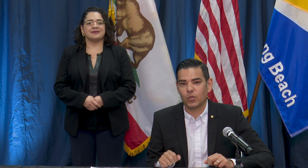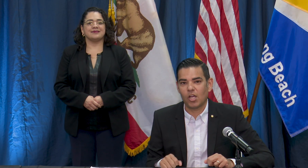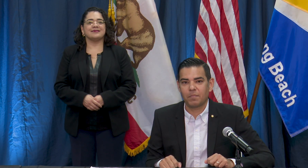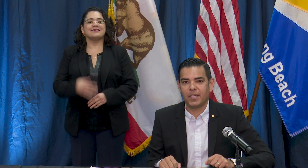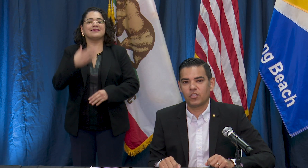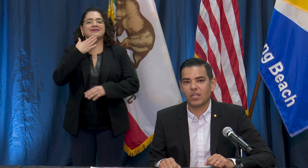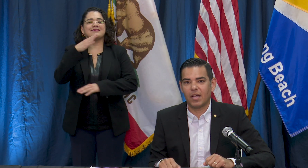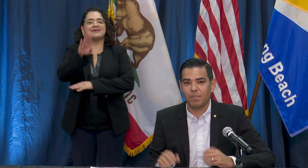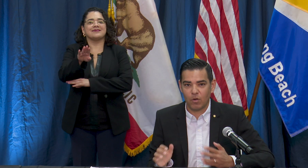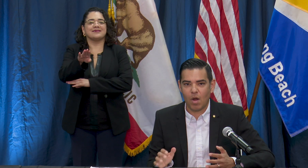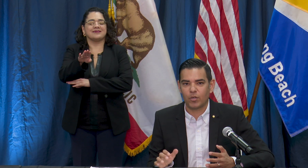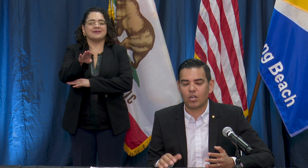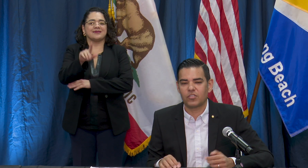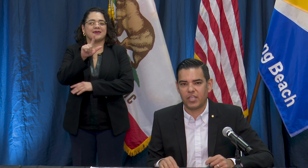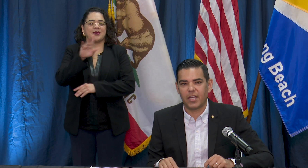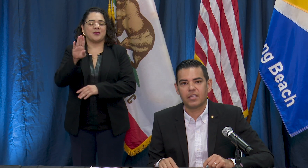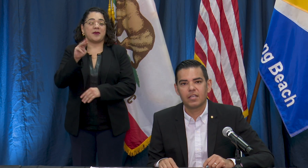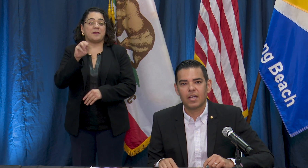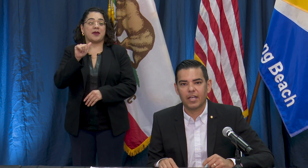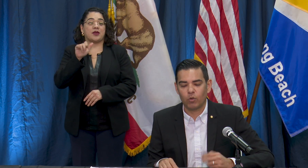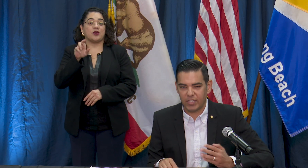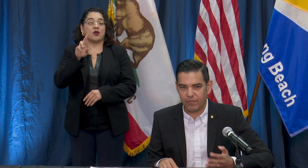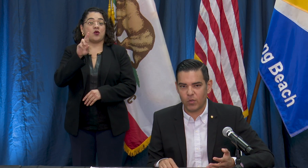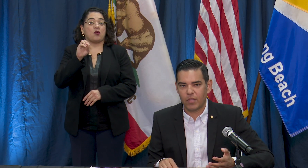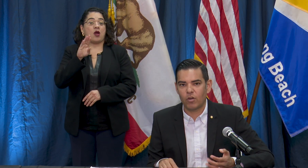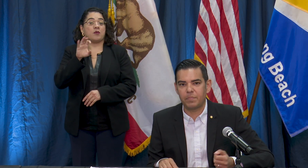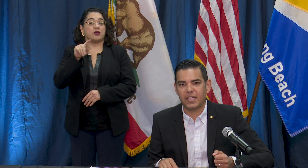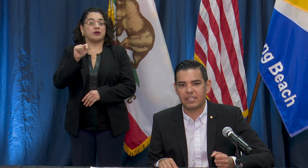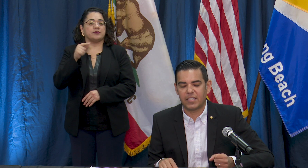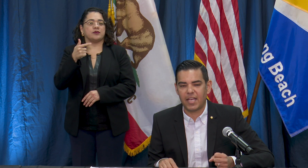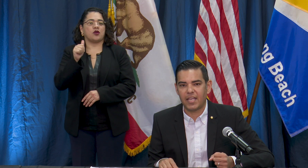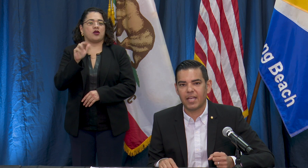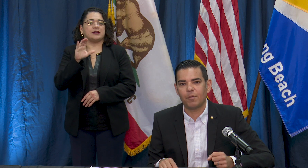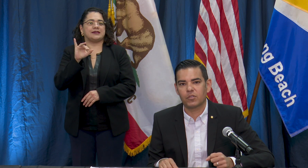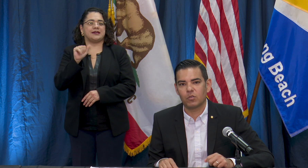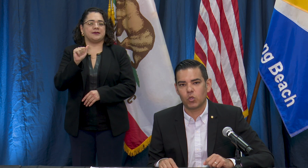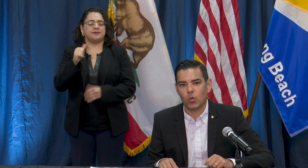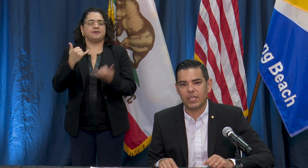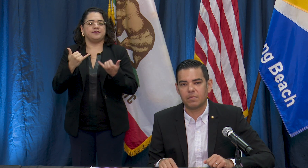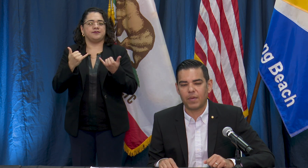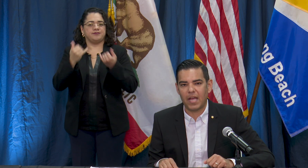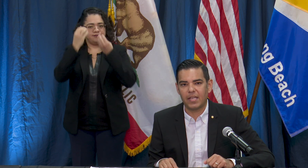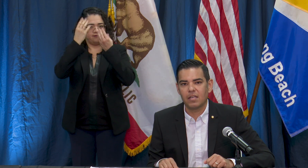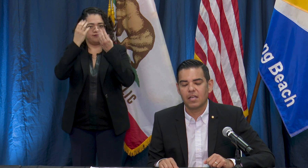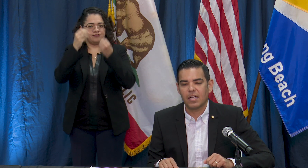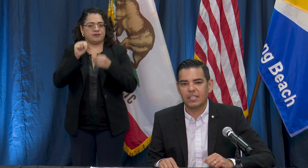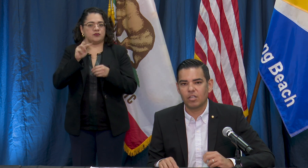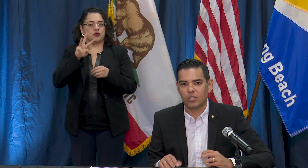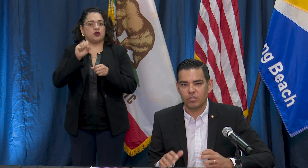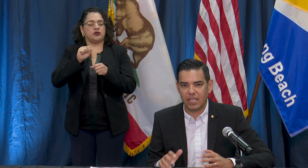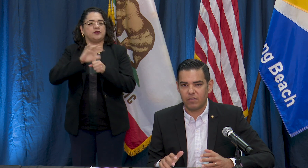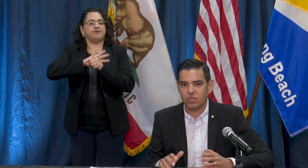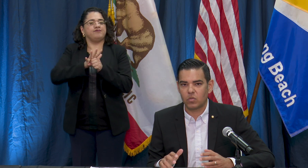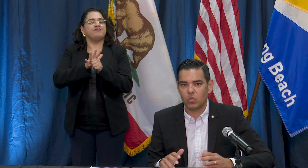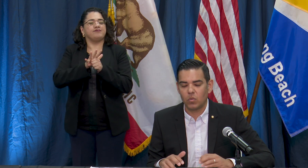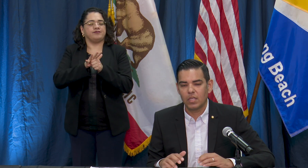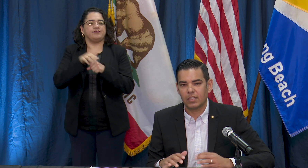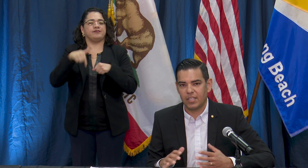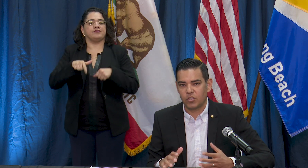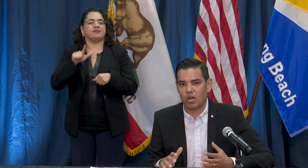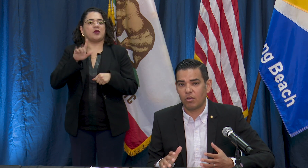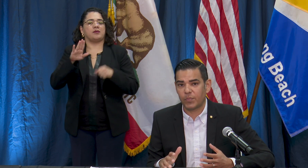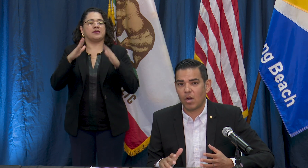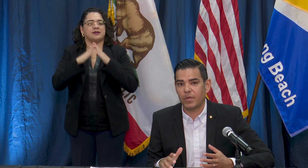Good afternoon, Long Beach. Mayor Robert Garcia going to give you another update today, and I'm also joined by Dr. Davis,